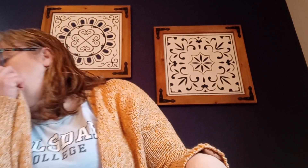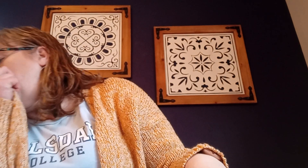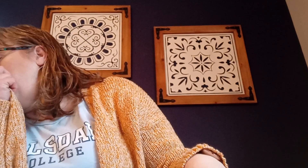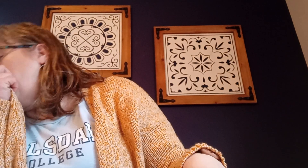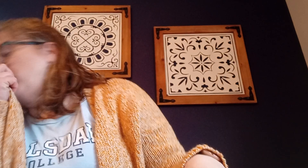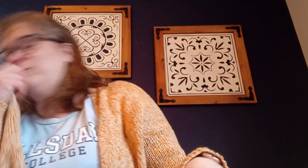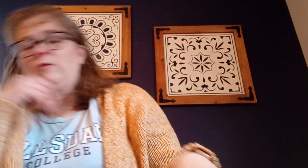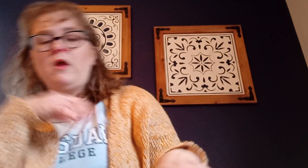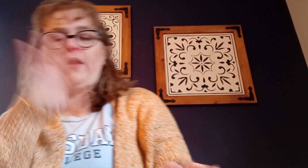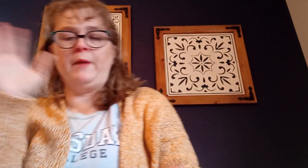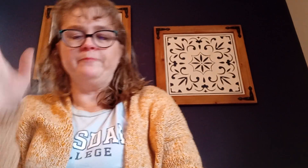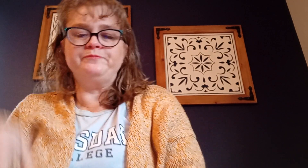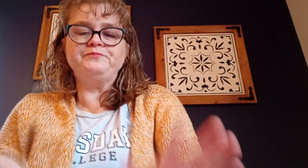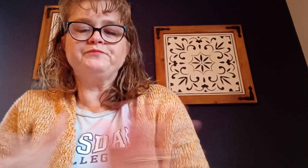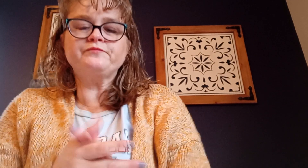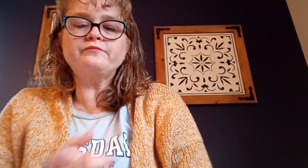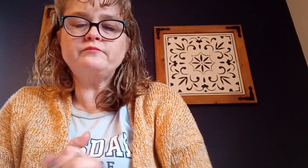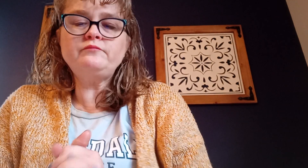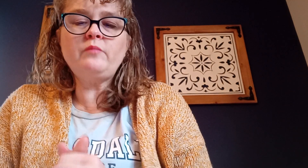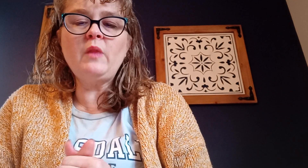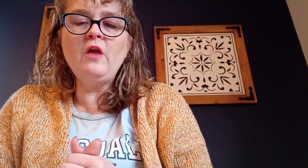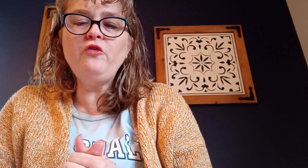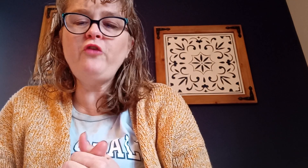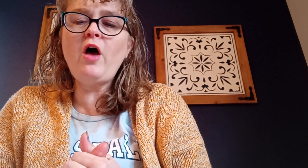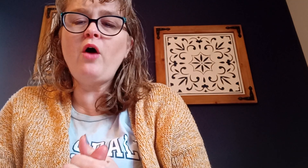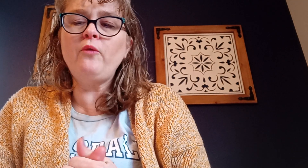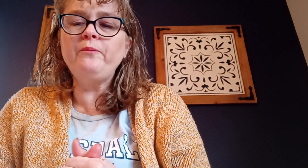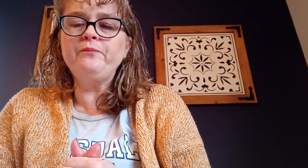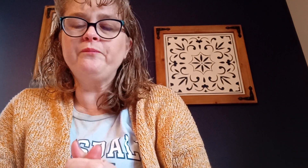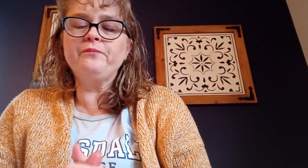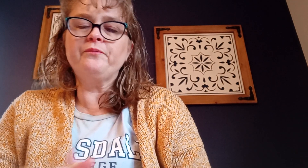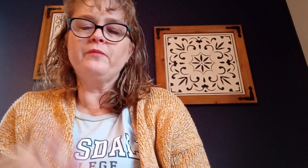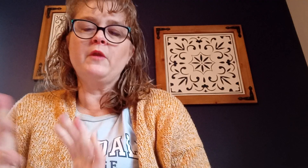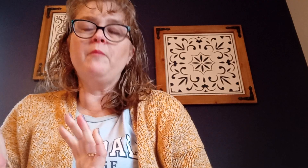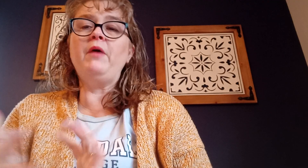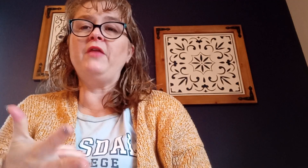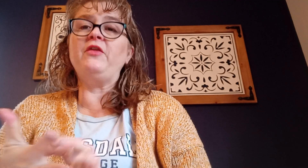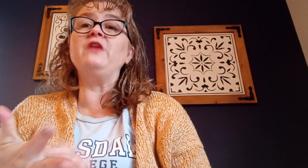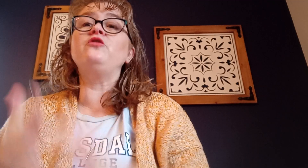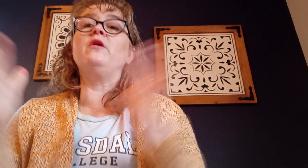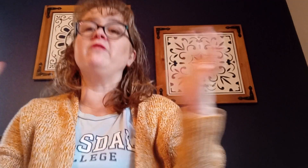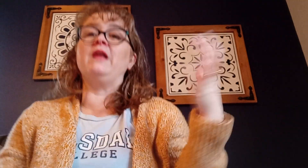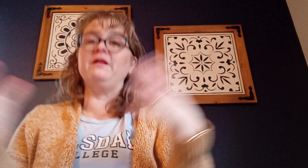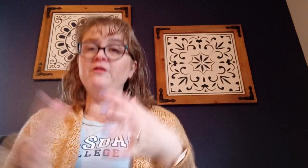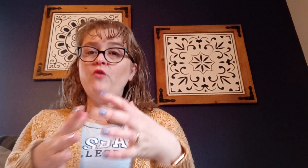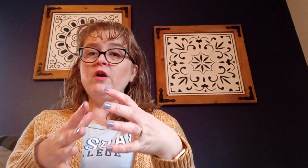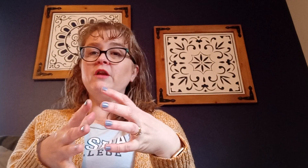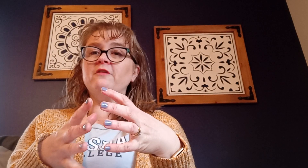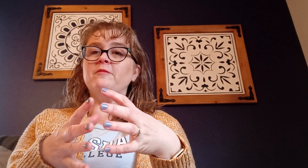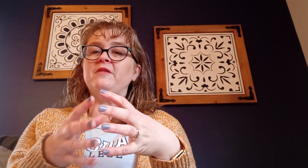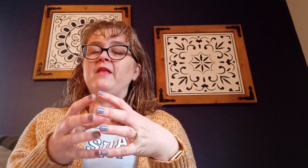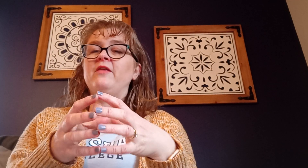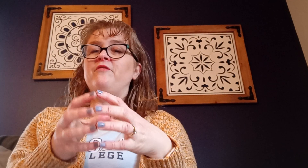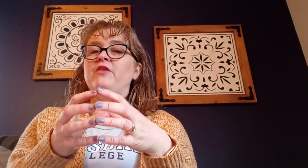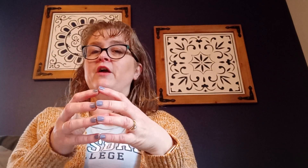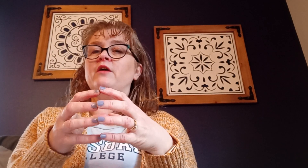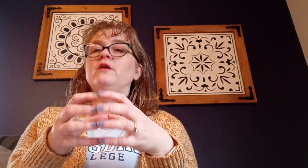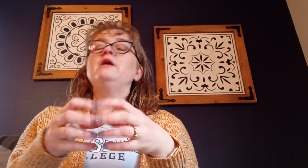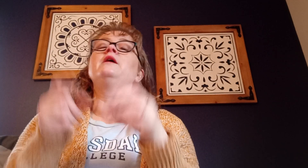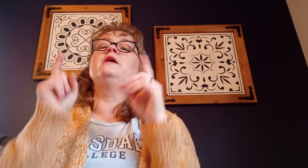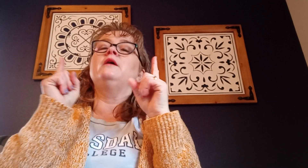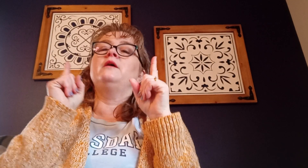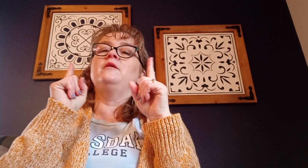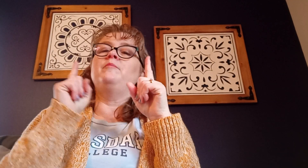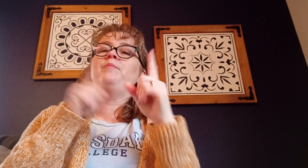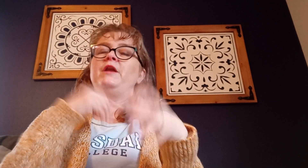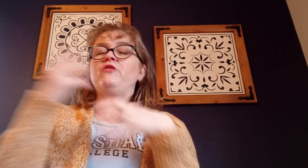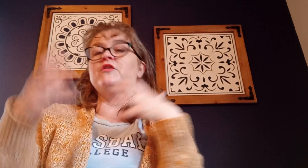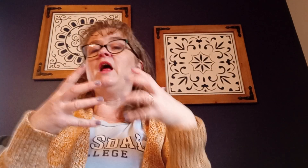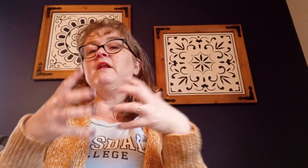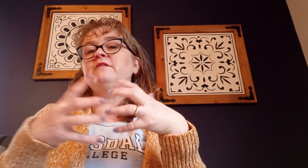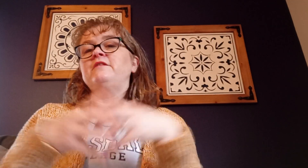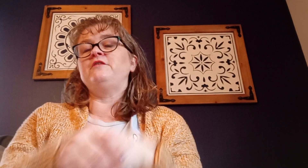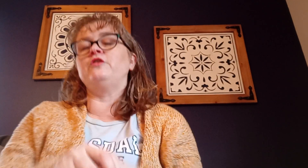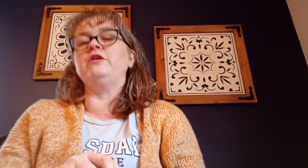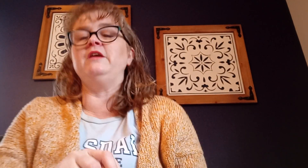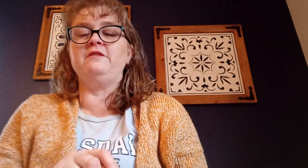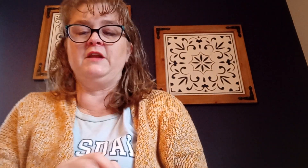a desert? Okay. So, but they do have lots of organisms that live there, but it's not necessarily easy to